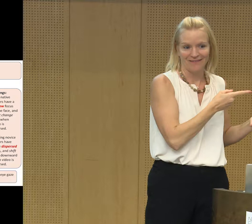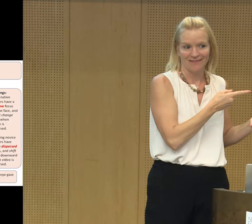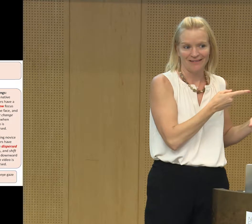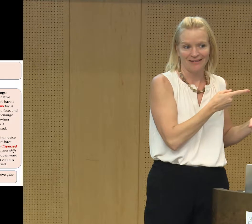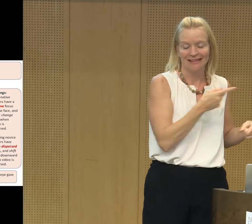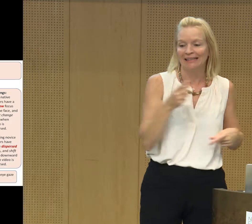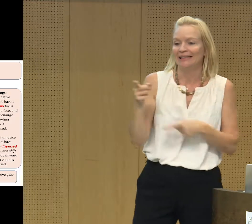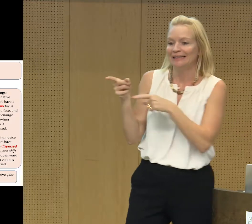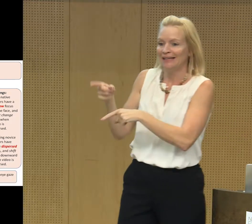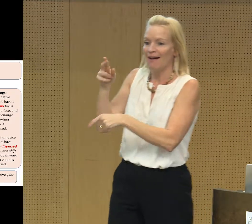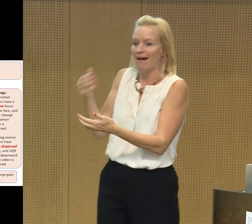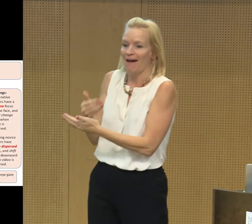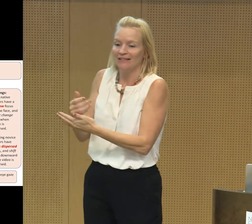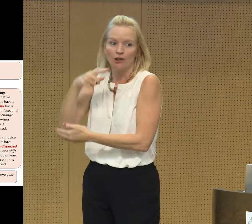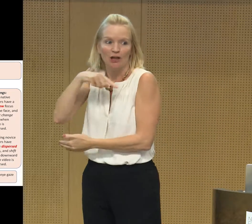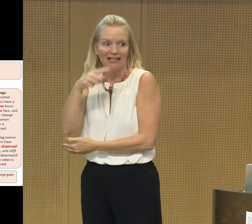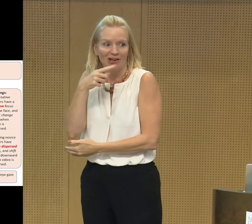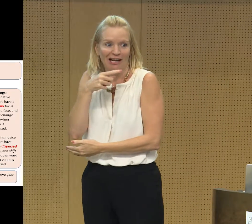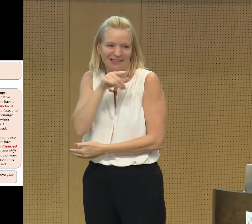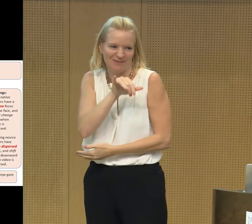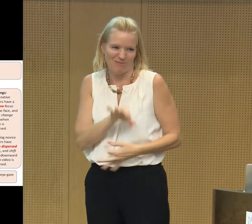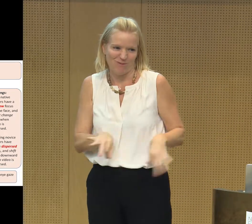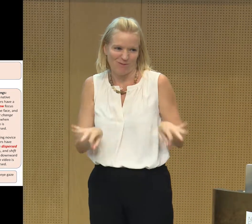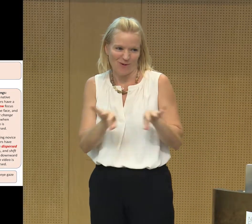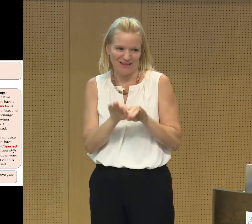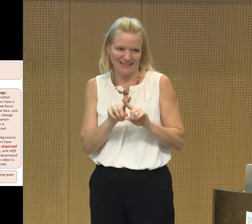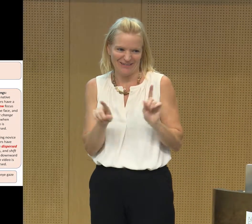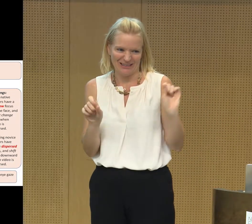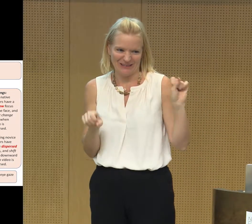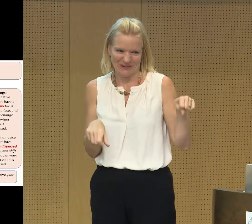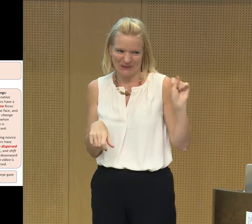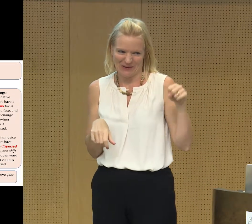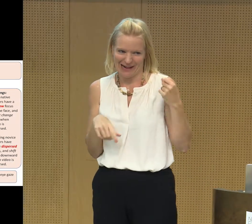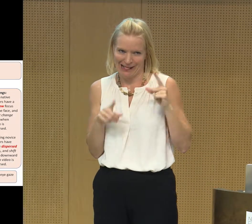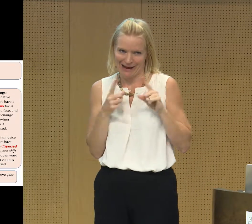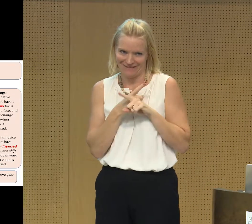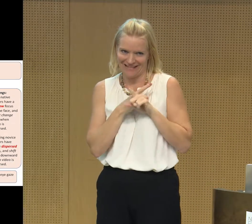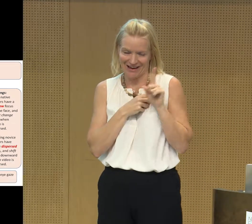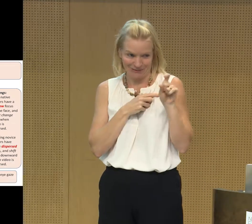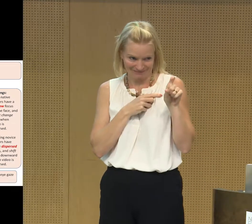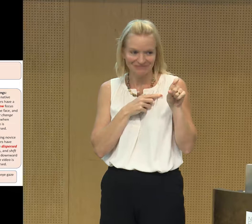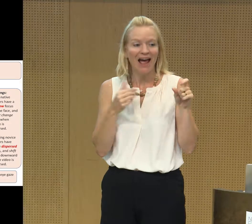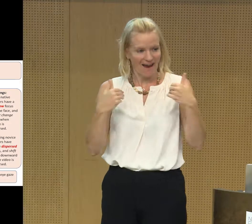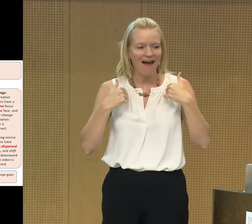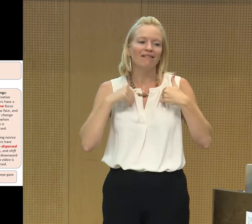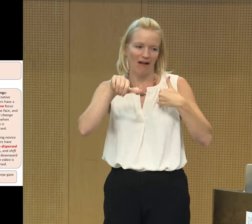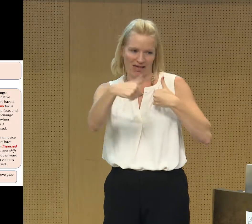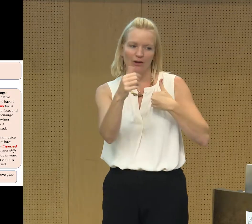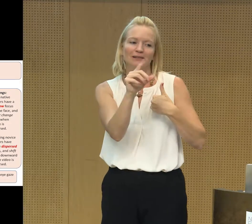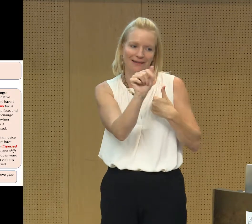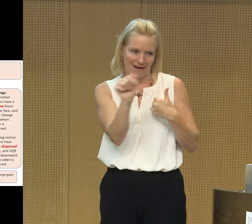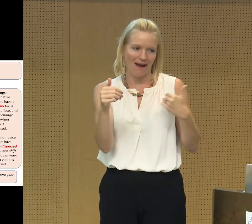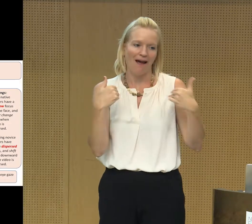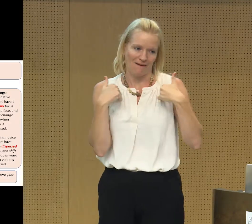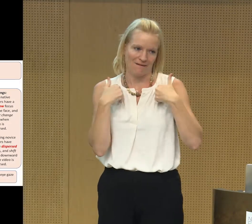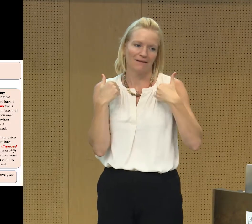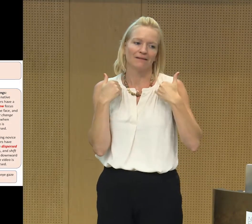And the novice signers are hearing. I think that is an important factor. There is other data that